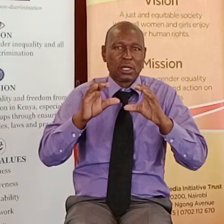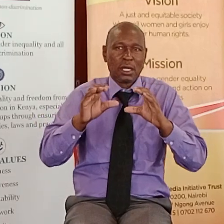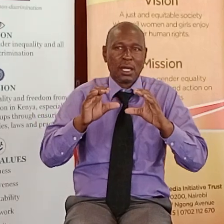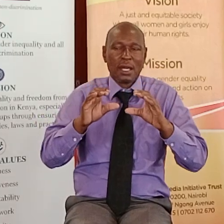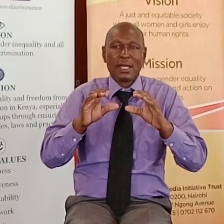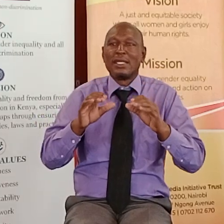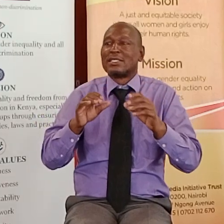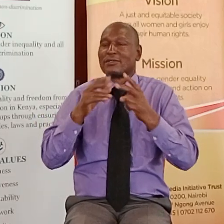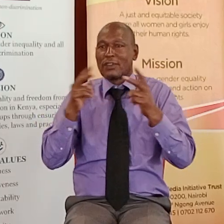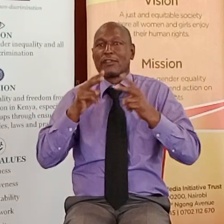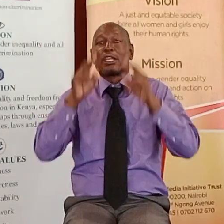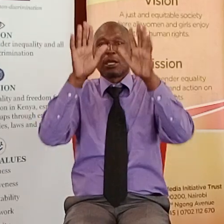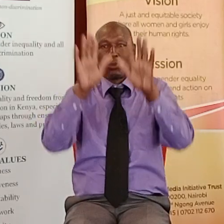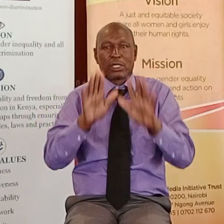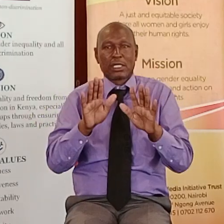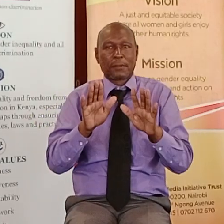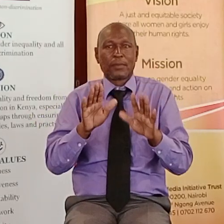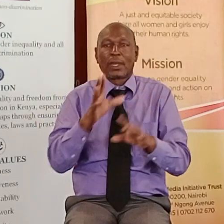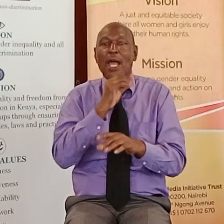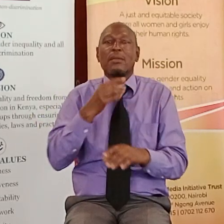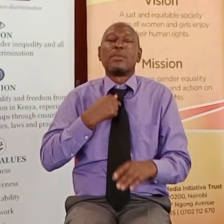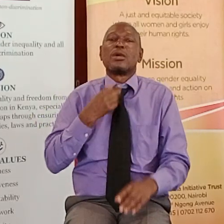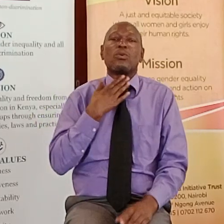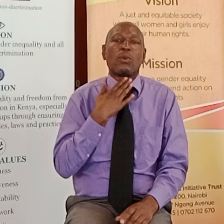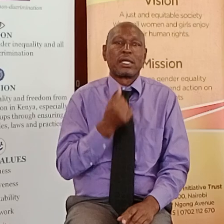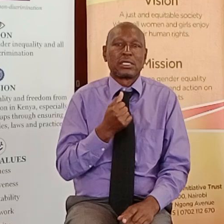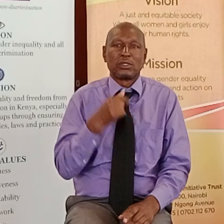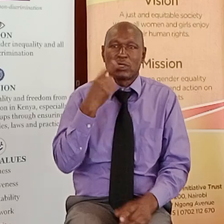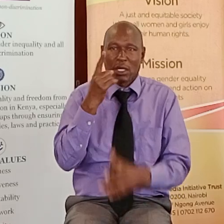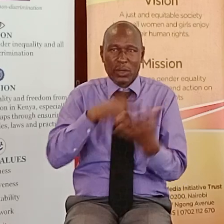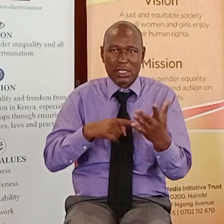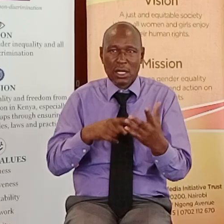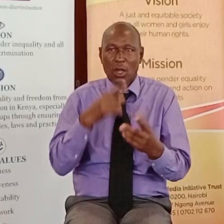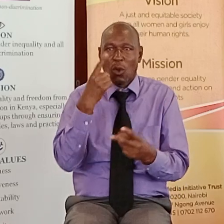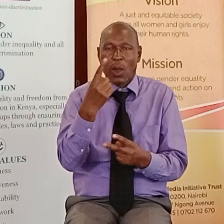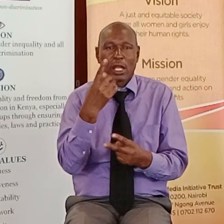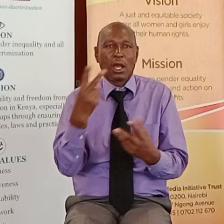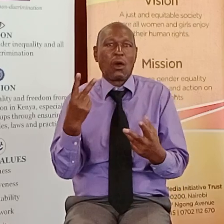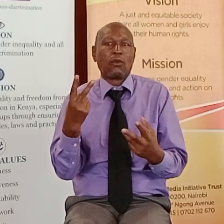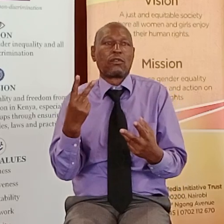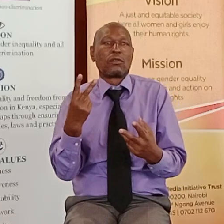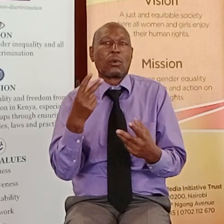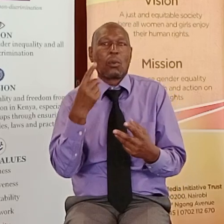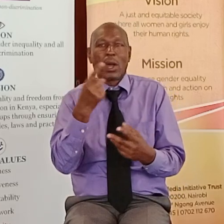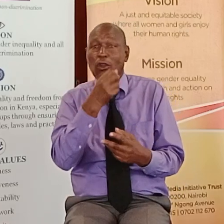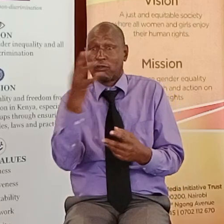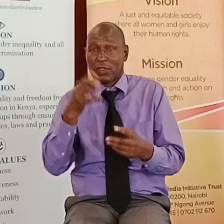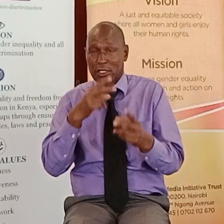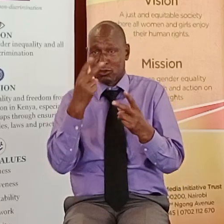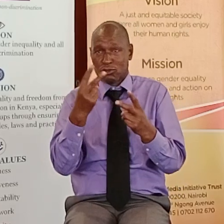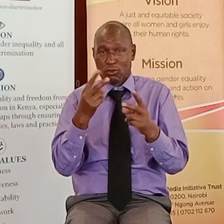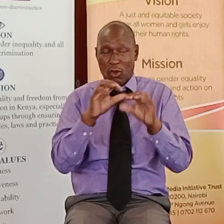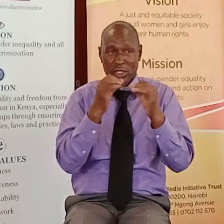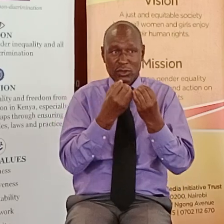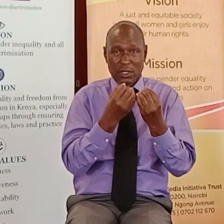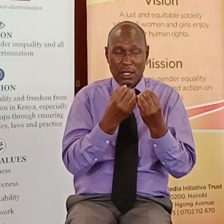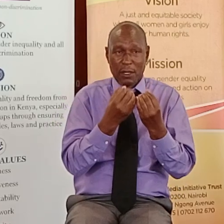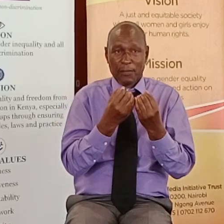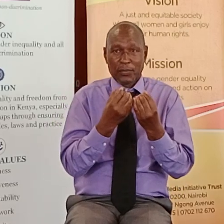it is now. And I want to say that one of the things as an organization, as Gem Trust, we are doing to achieve that, we've collaborated